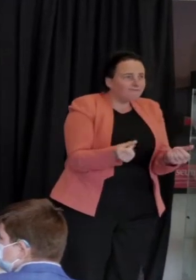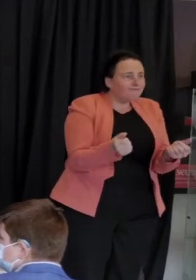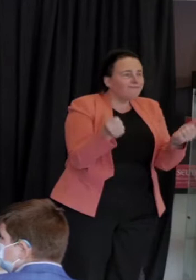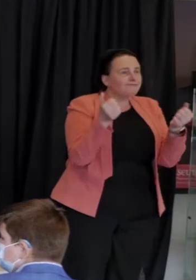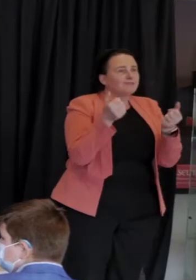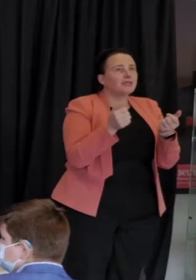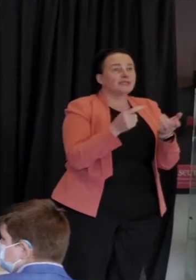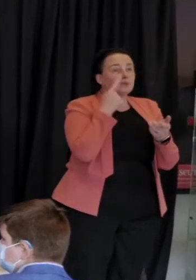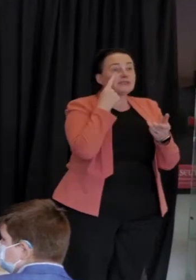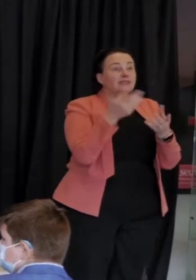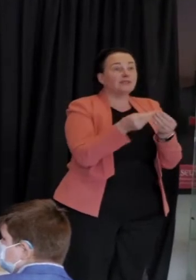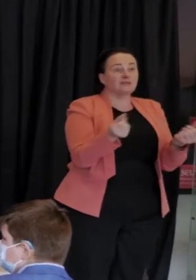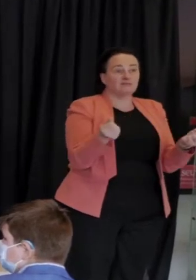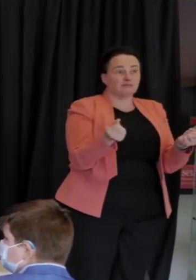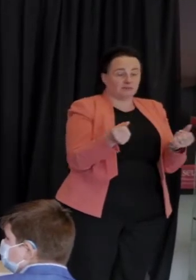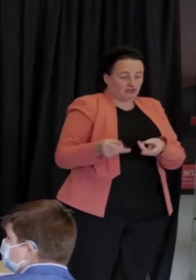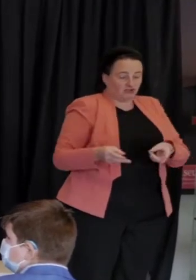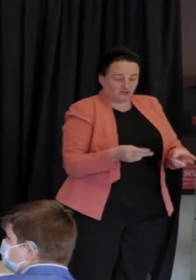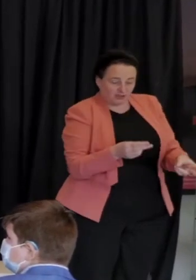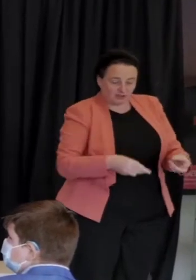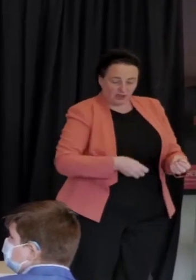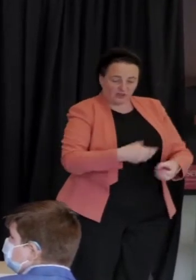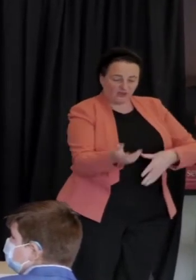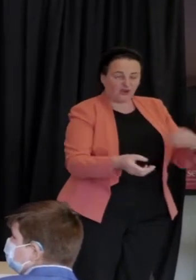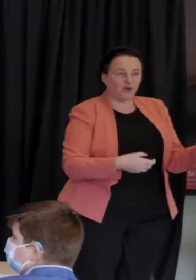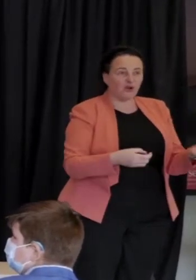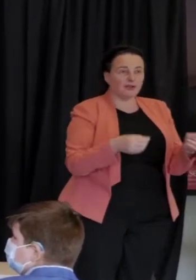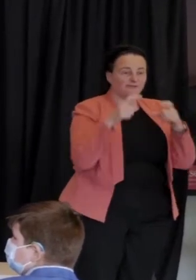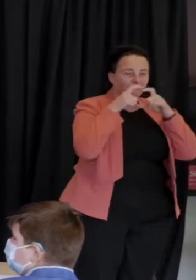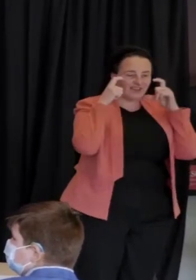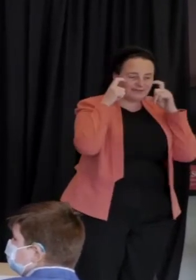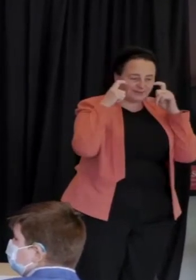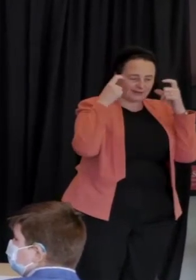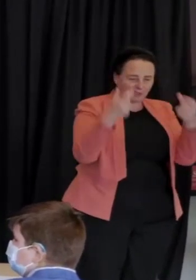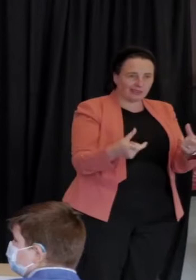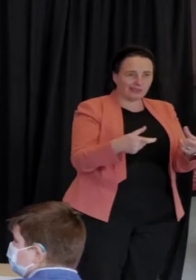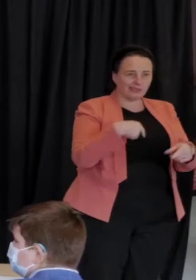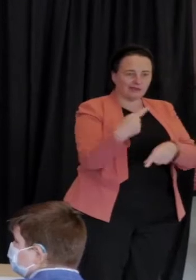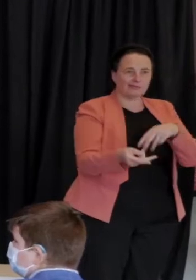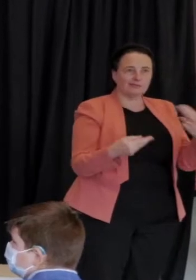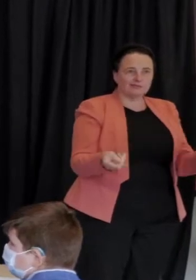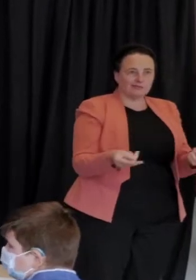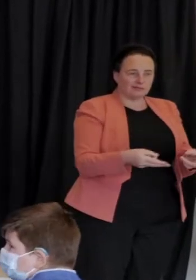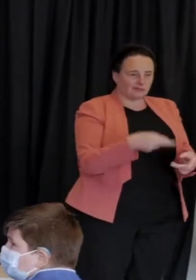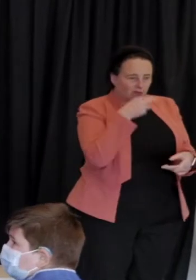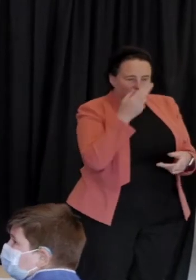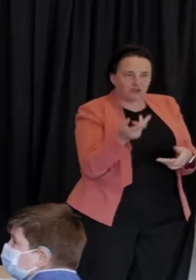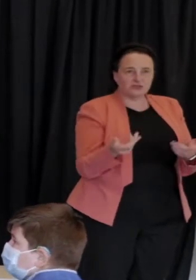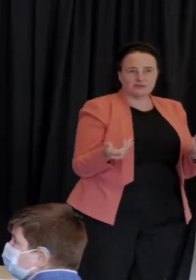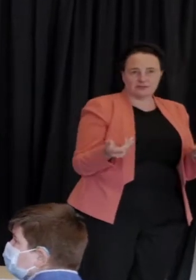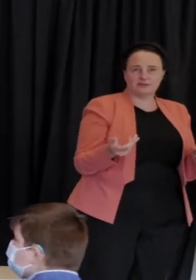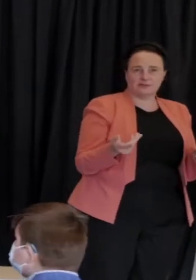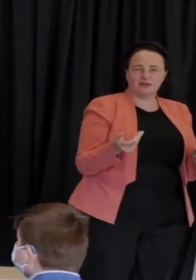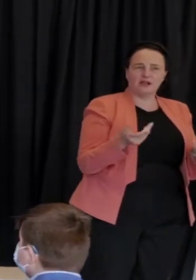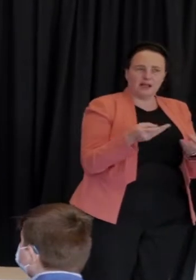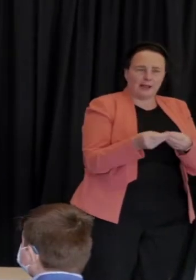used in the exhibit are on our streets, they're discarded, we see face masks everywhere, lying in the gutters. We see a lot of found